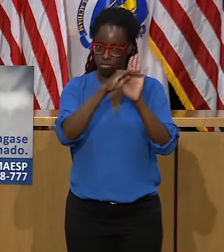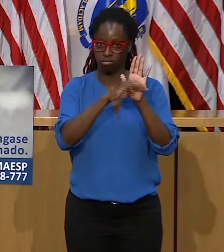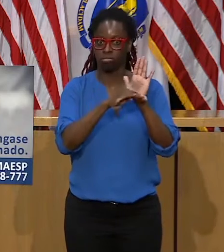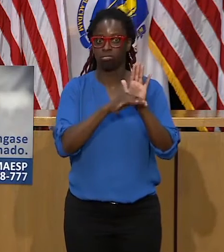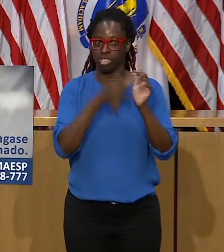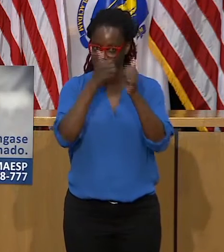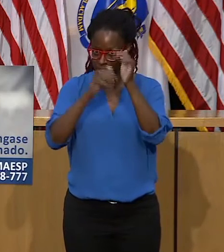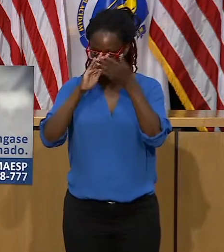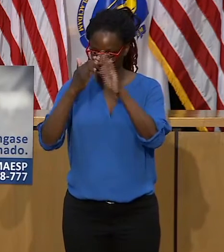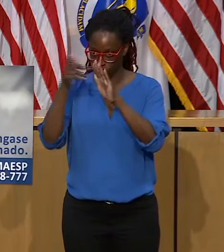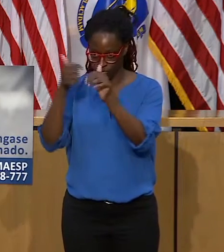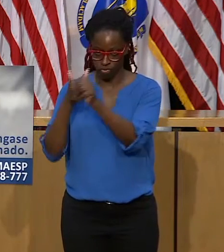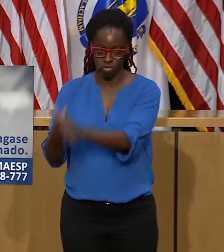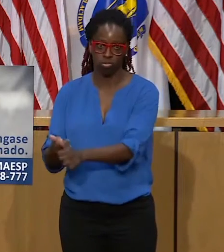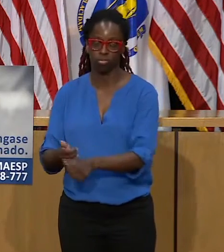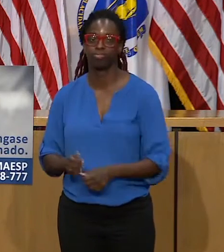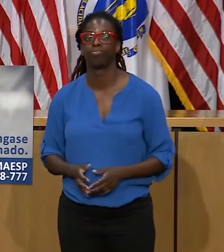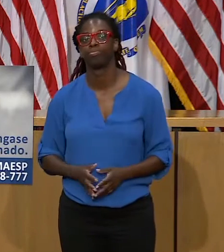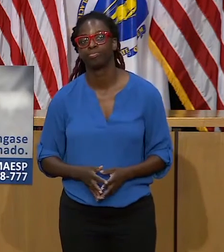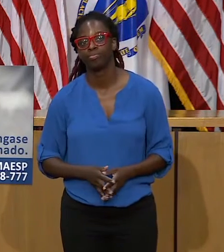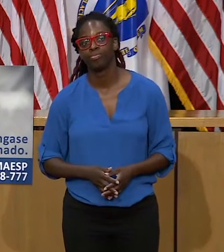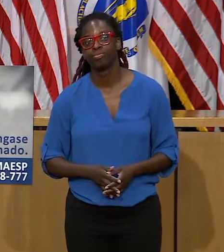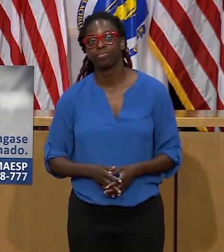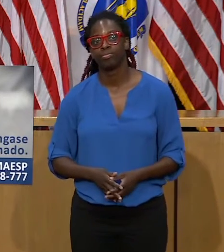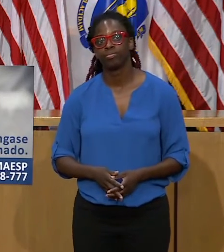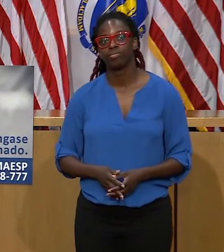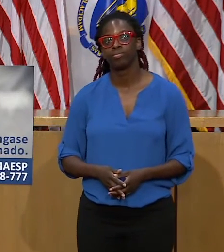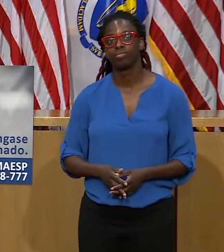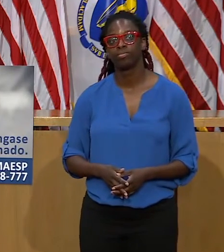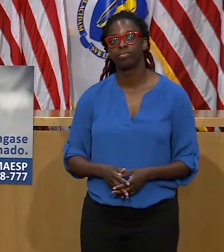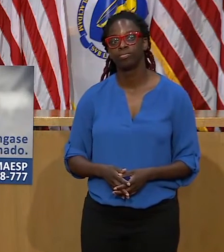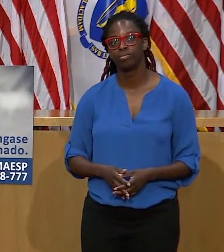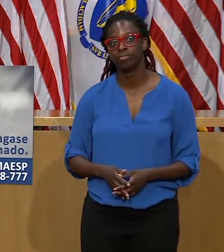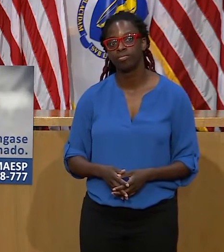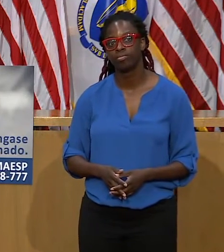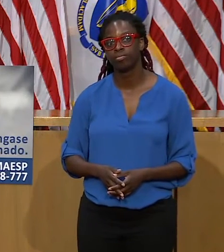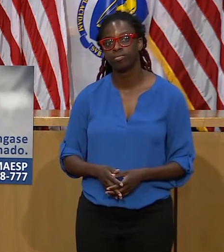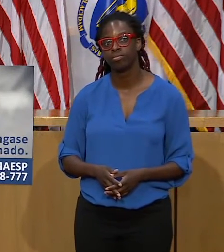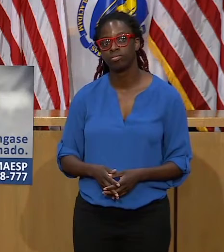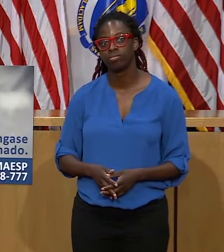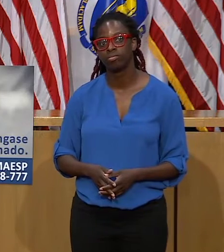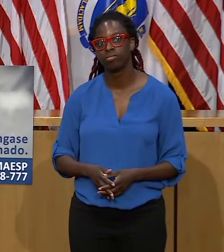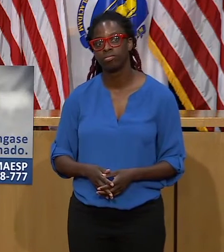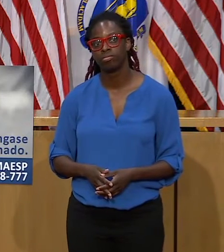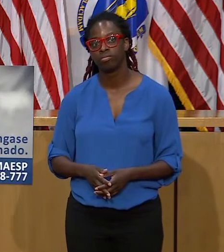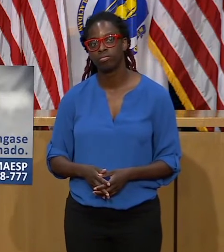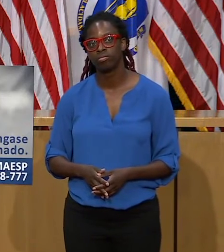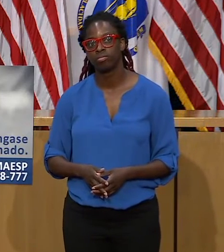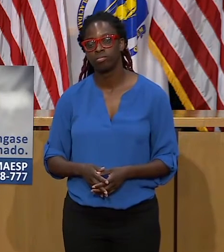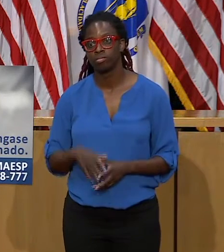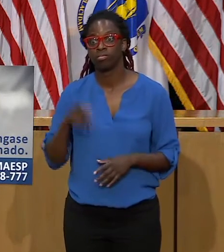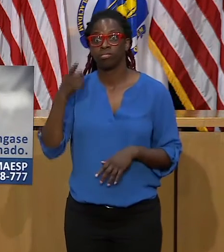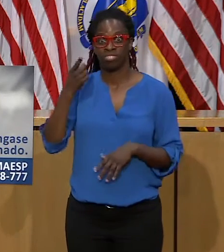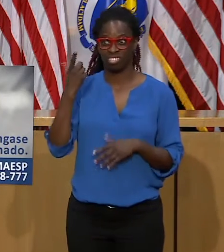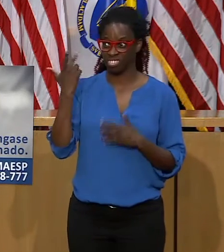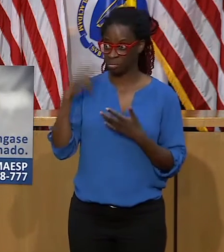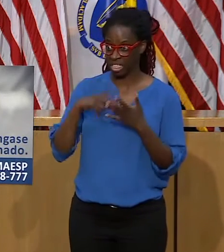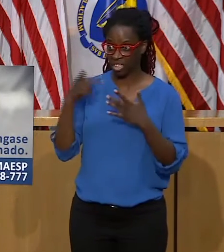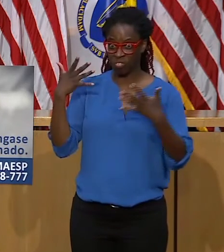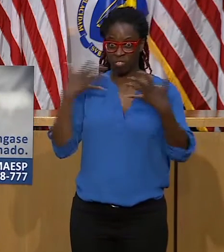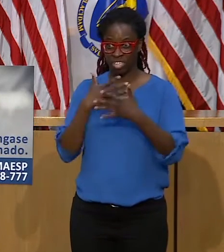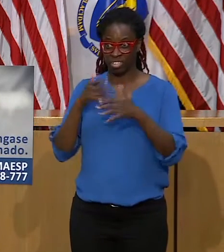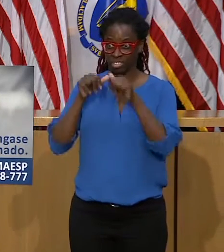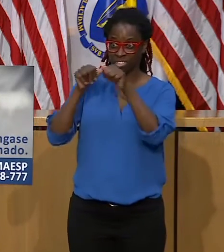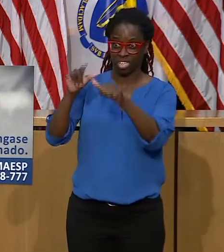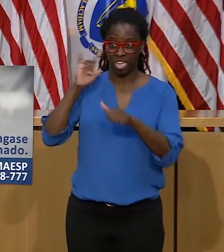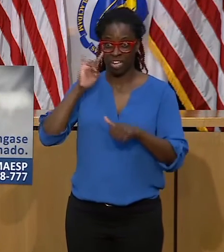Life is not about fear. We know that we have to take care of ourselves and our children too. But at the same time, we have